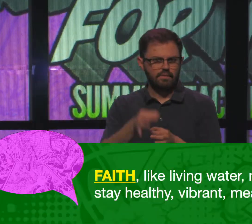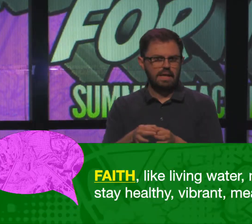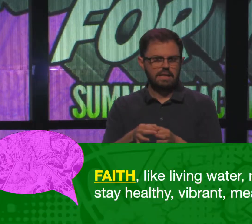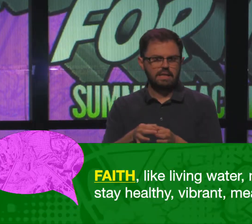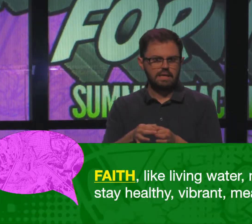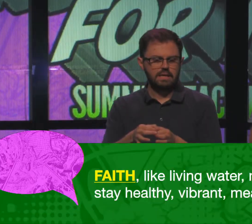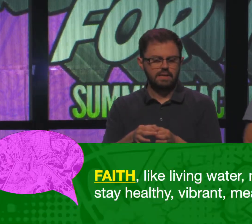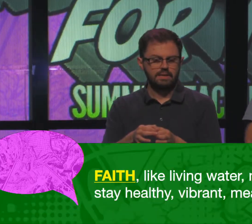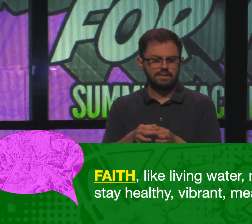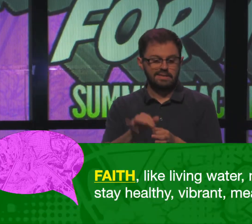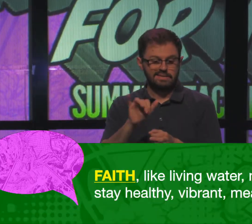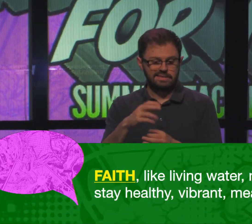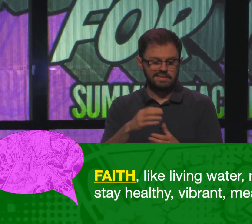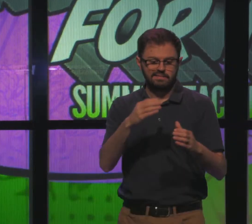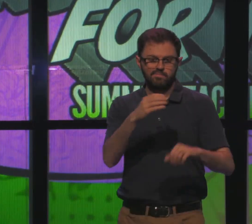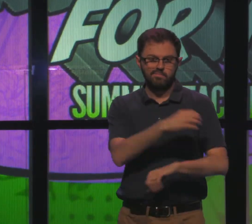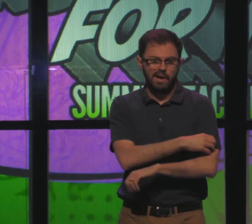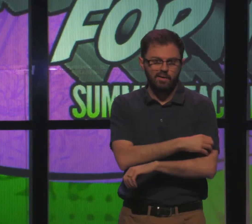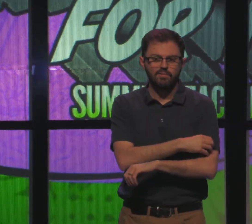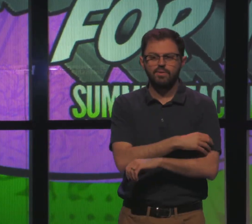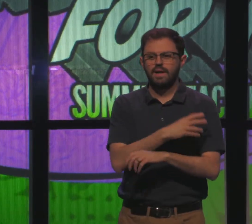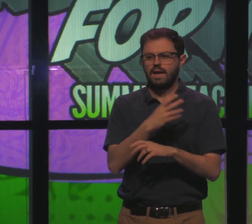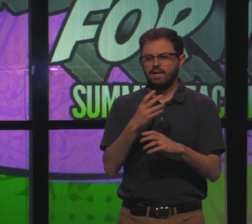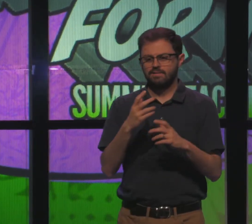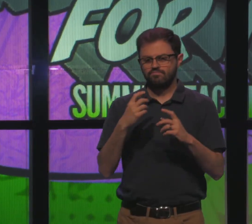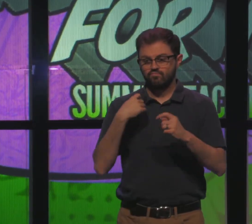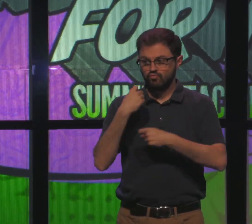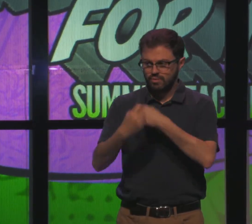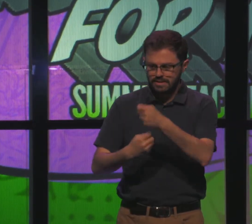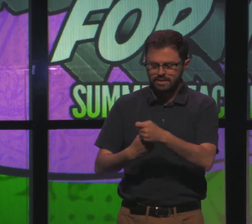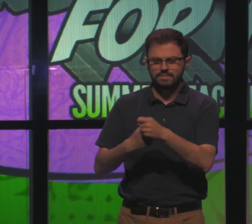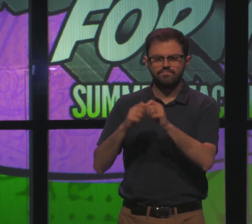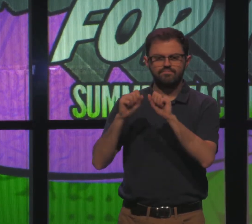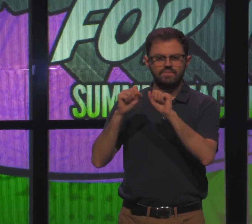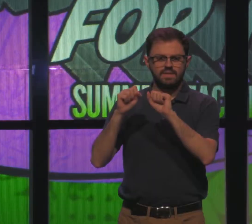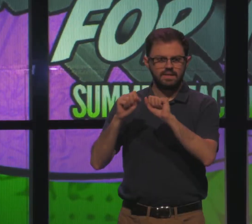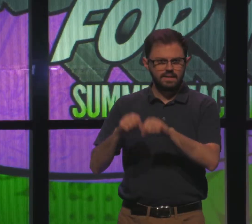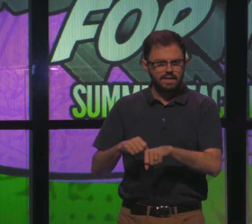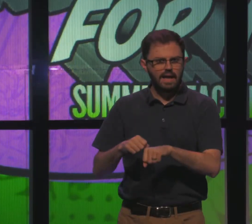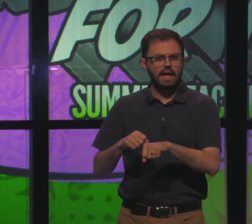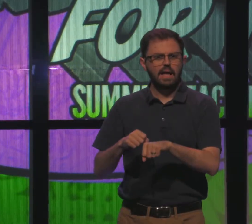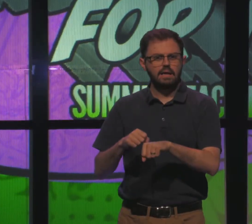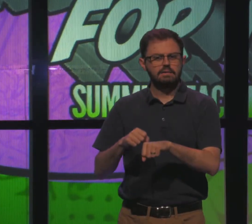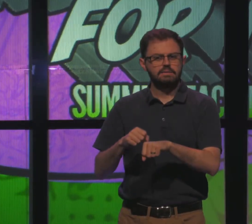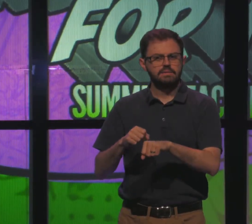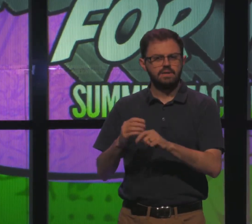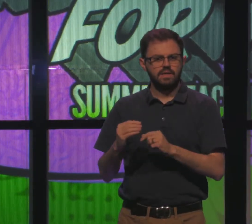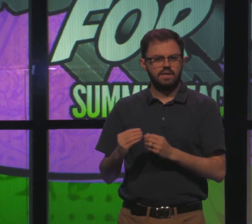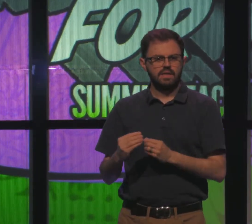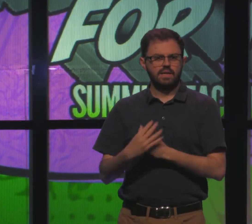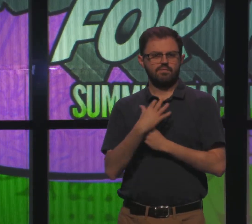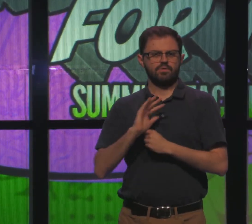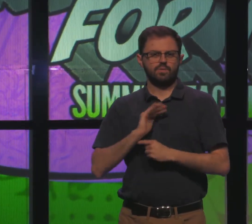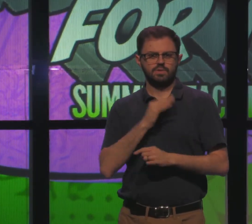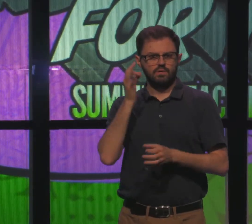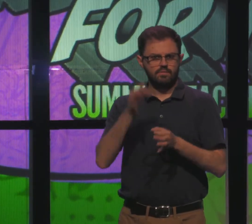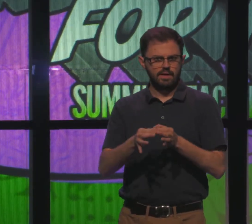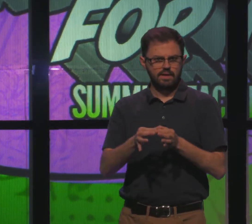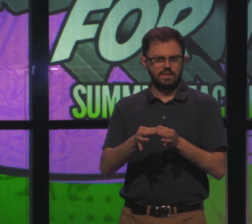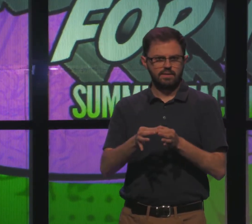And it's powerful. And traditions can and should inform our faith without imprisoning